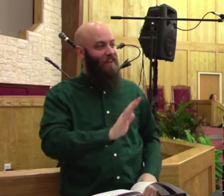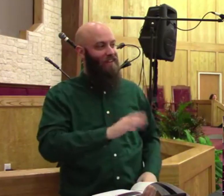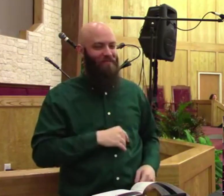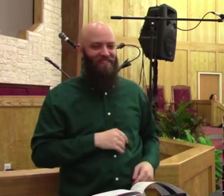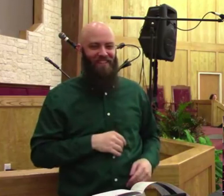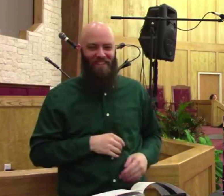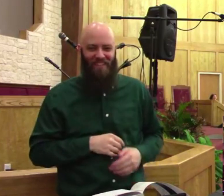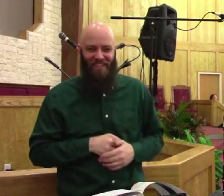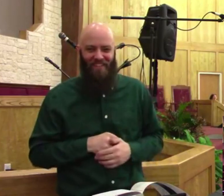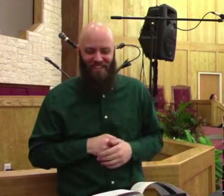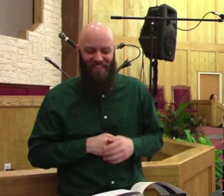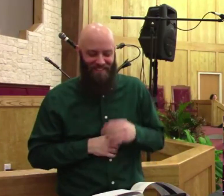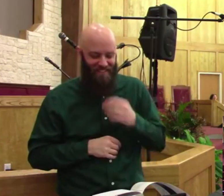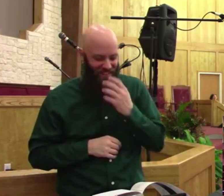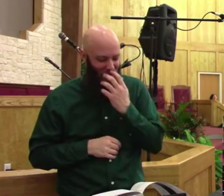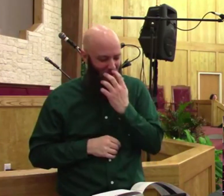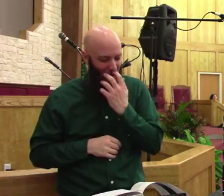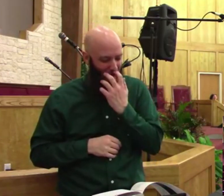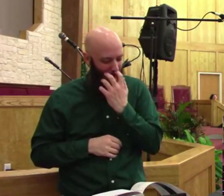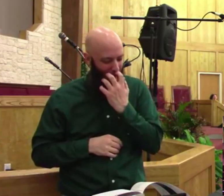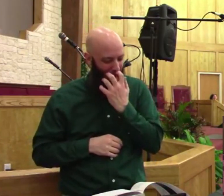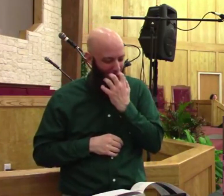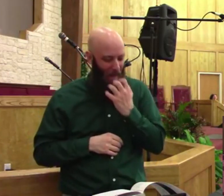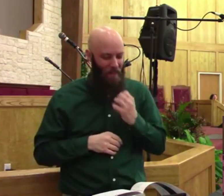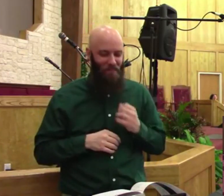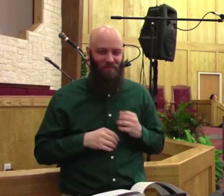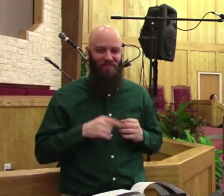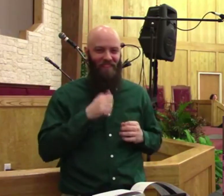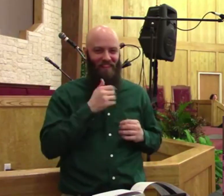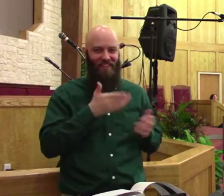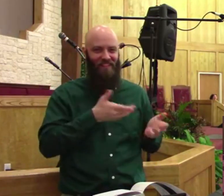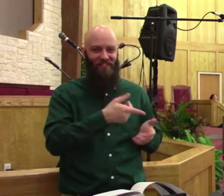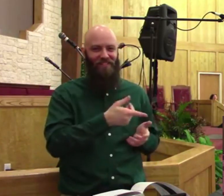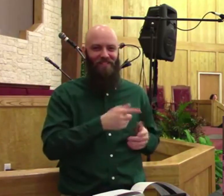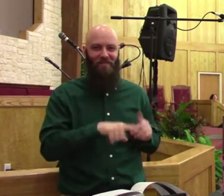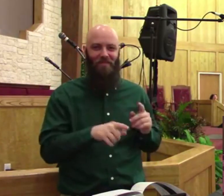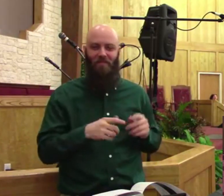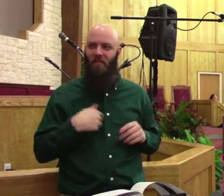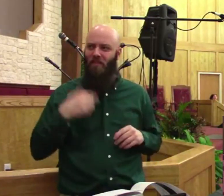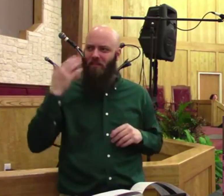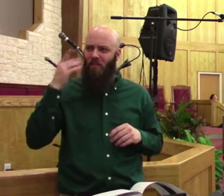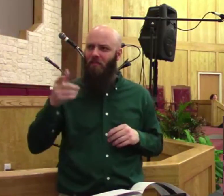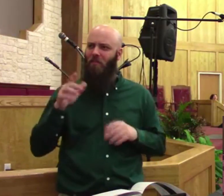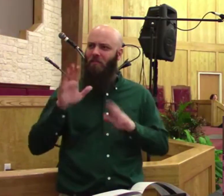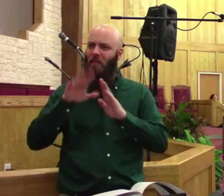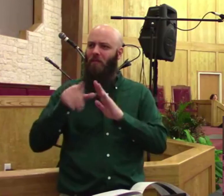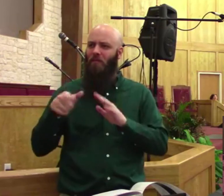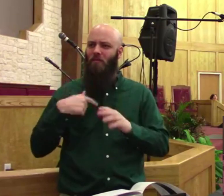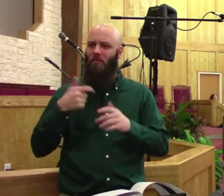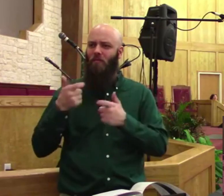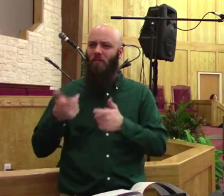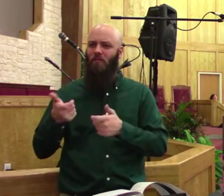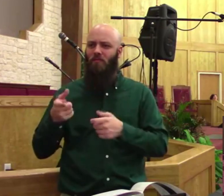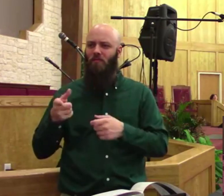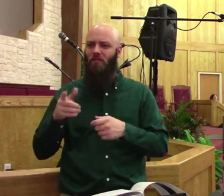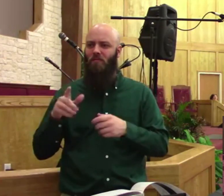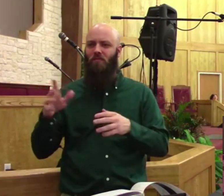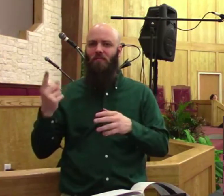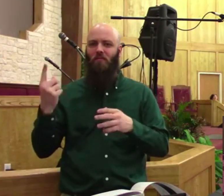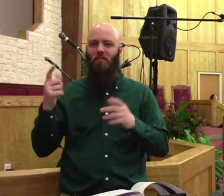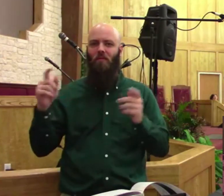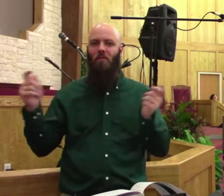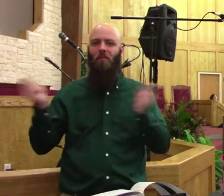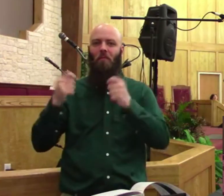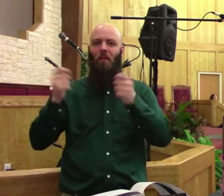I was watching part of the basketball game yesterday, and they got these little, I don't know what it is, and they're clapping hands and funny